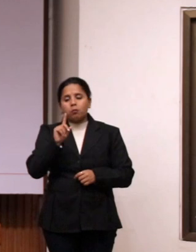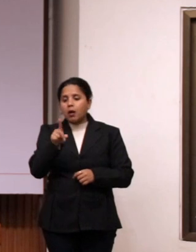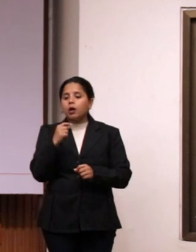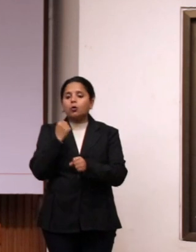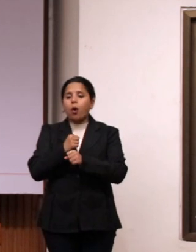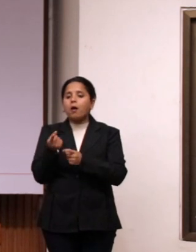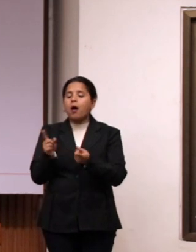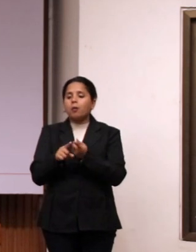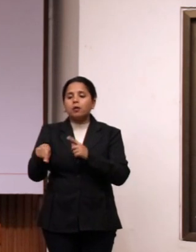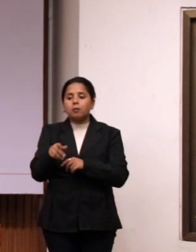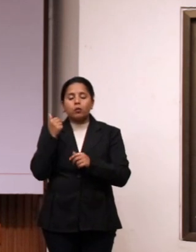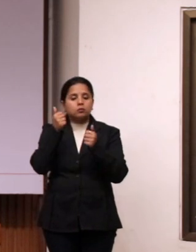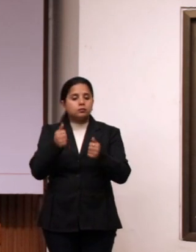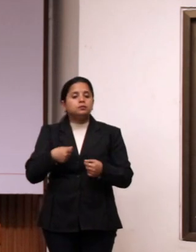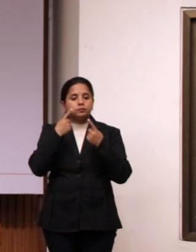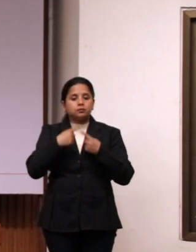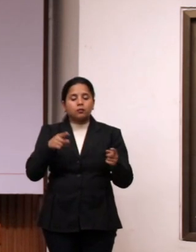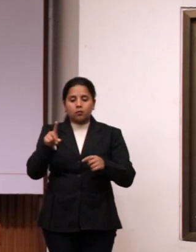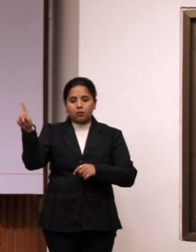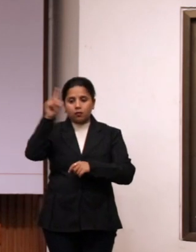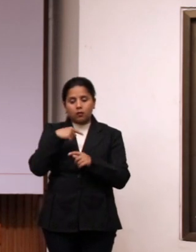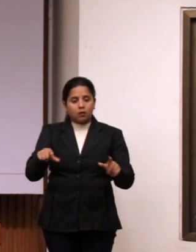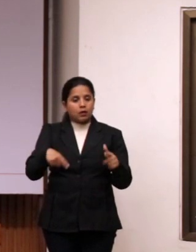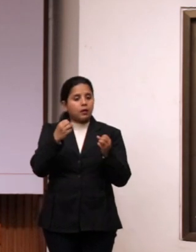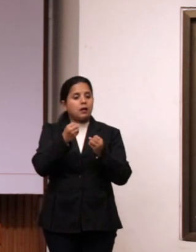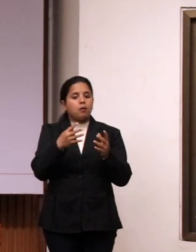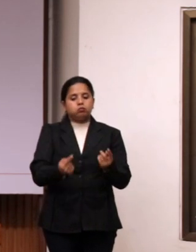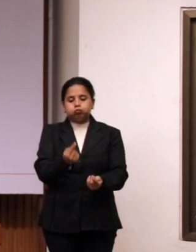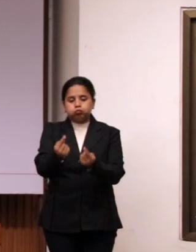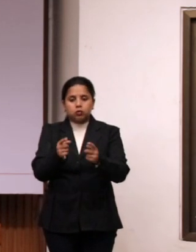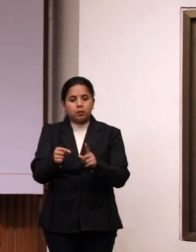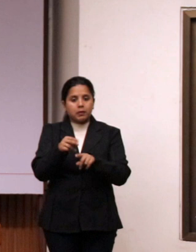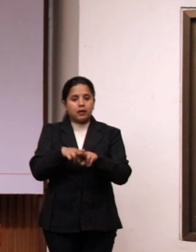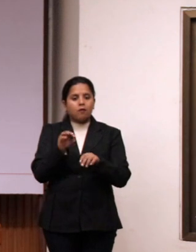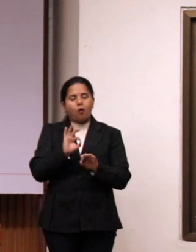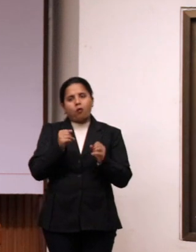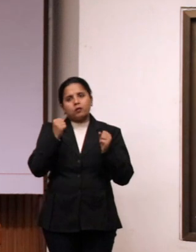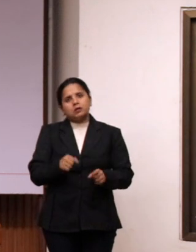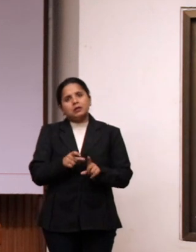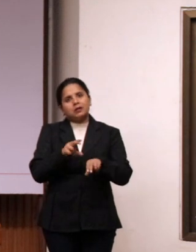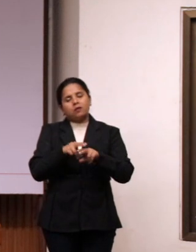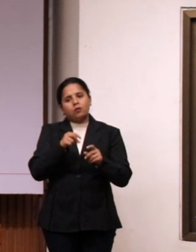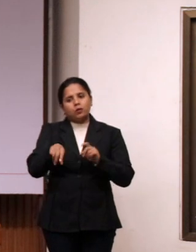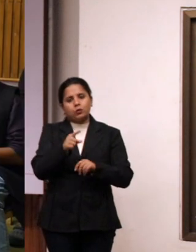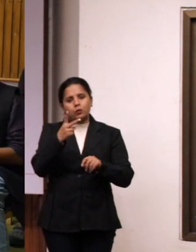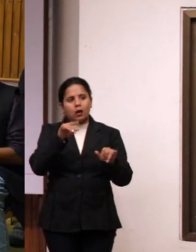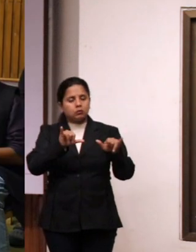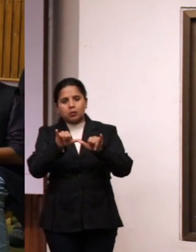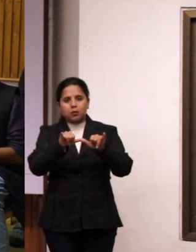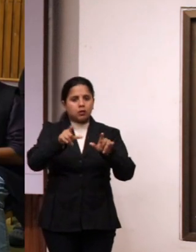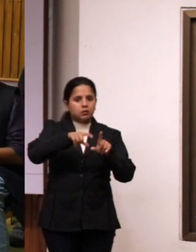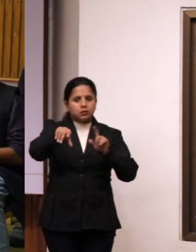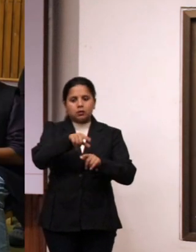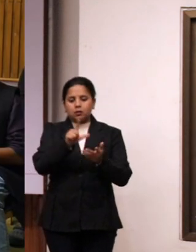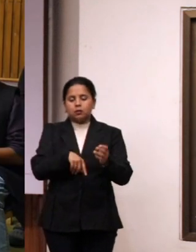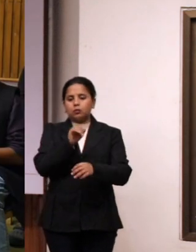Das puta. The notification comes, on this day we have to plant this number of trees. The DFO, he's sitting in his office. He has 8 to 12 ranges to manage. He forwards